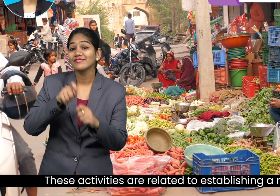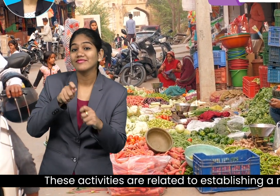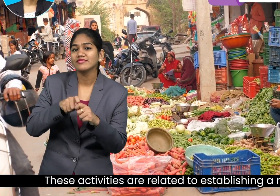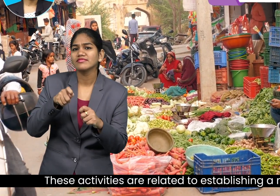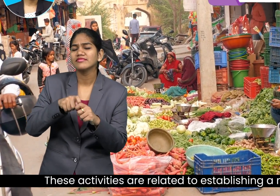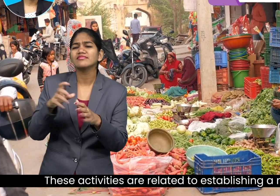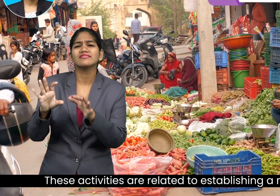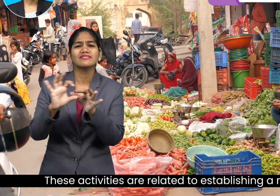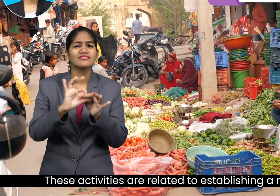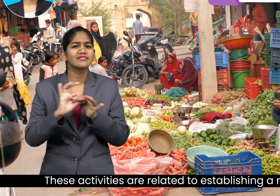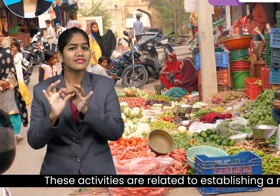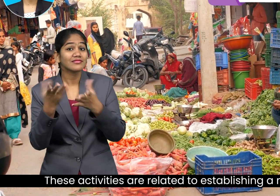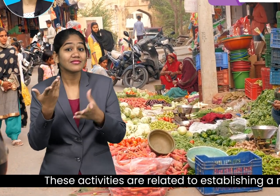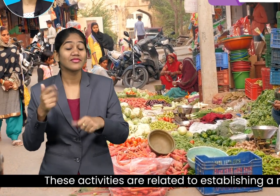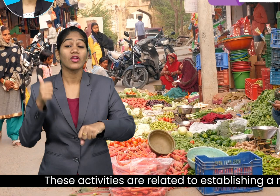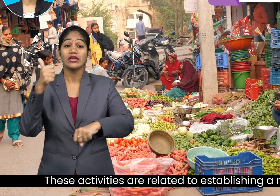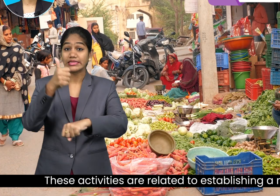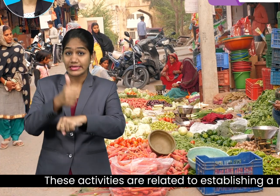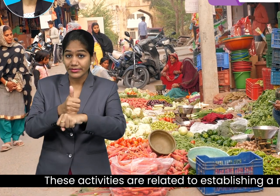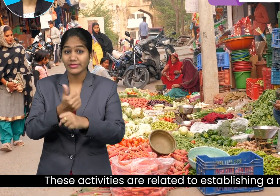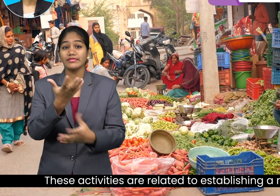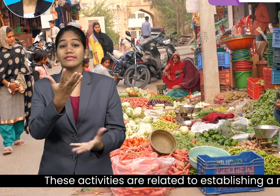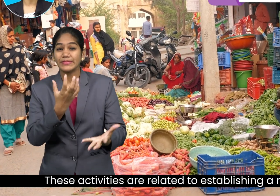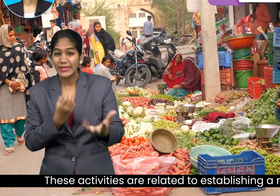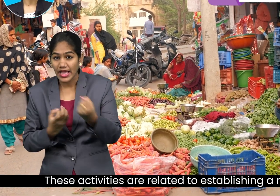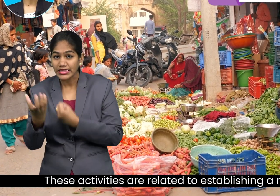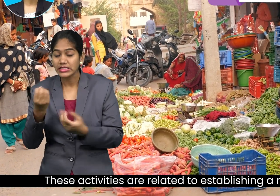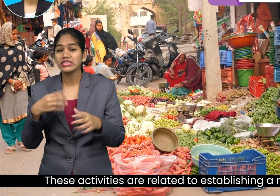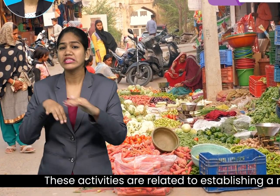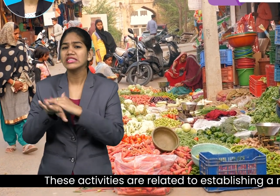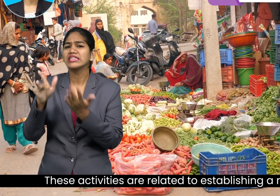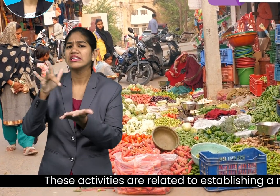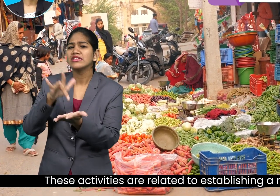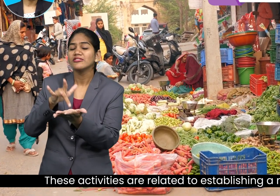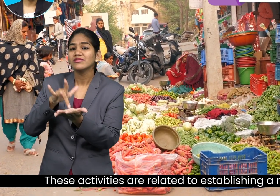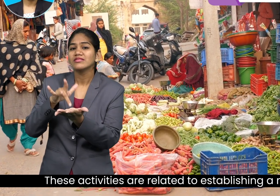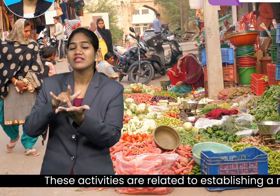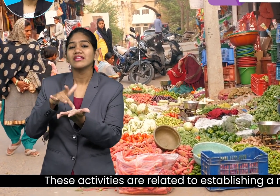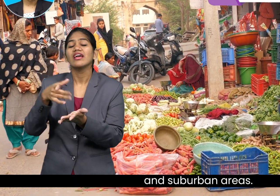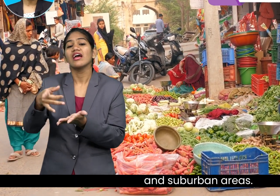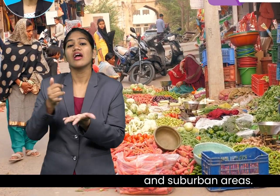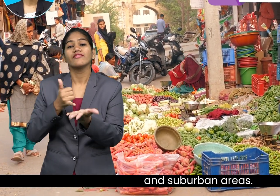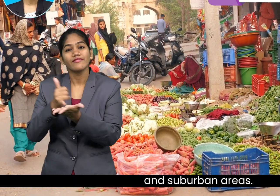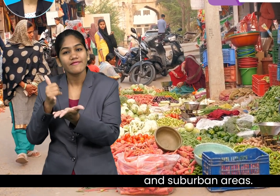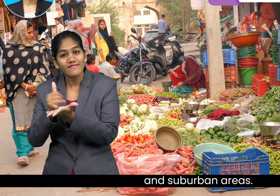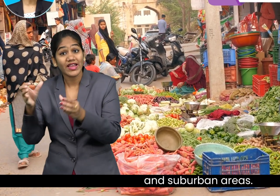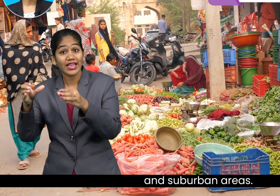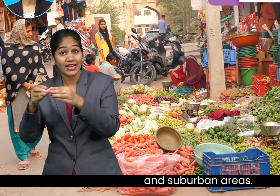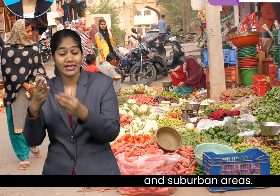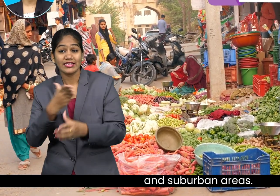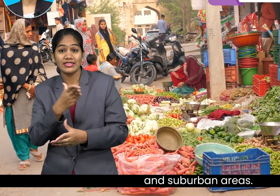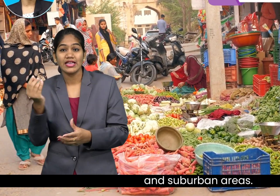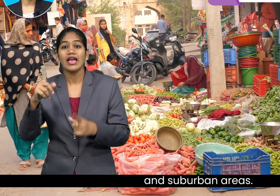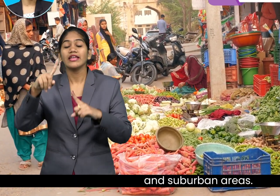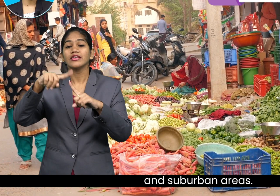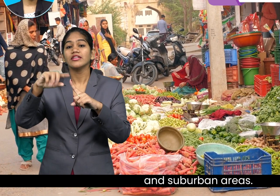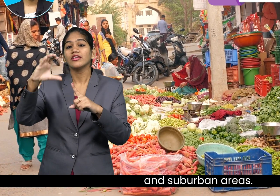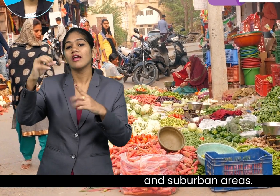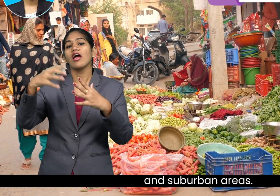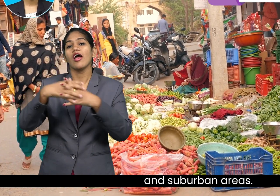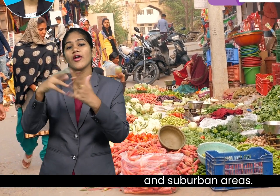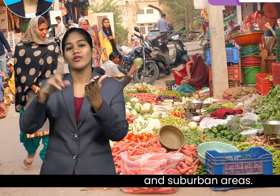These activities are related to establishing a market in rural and suburban